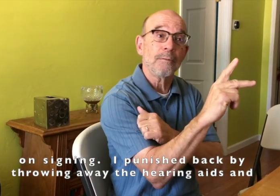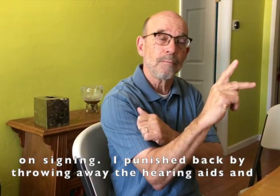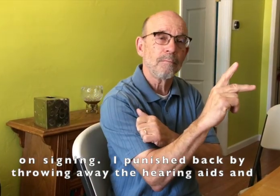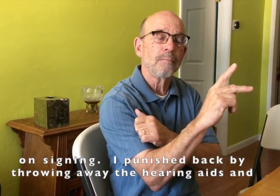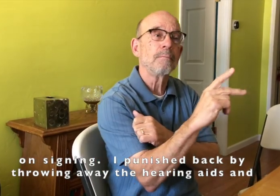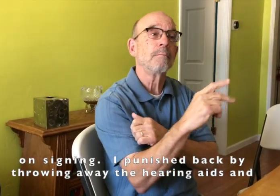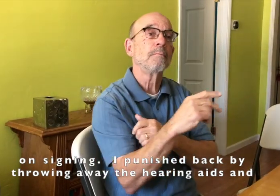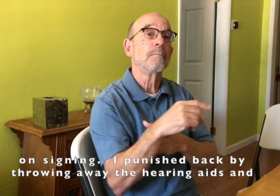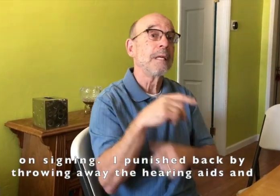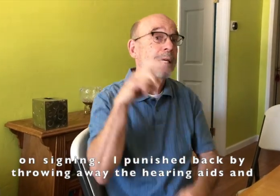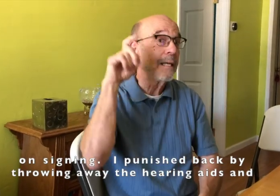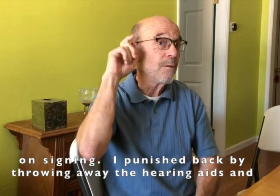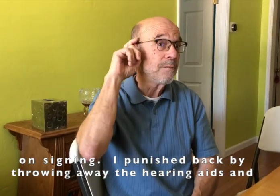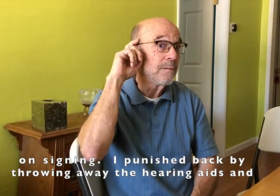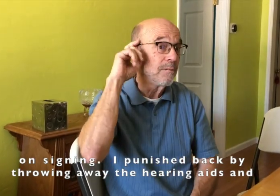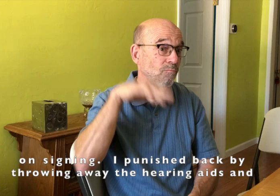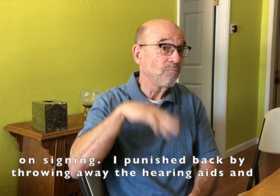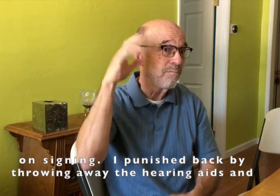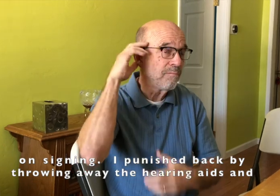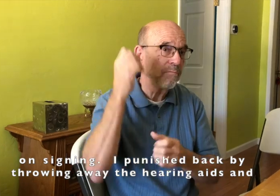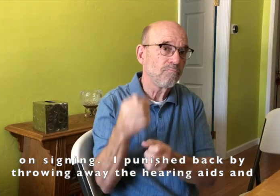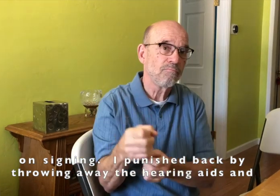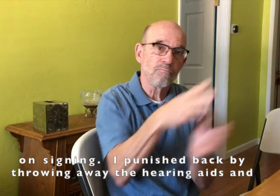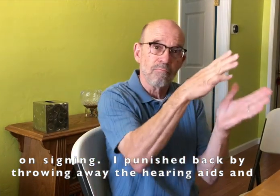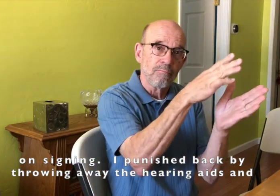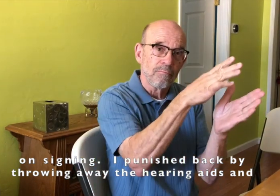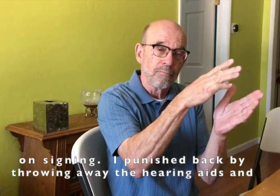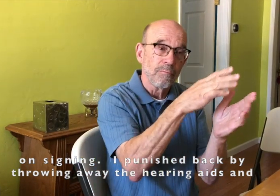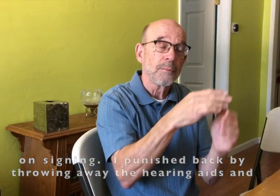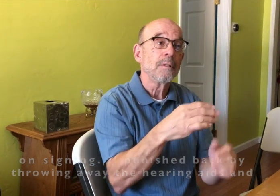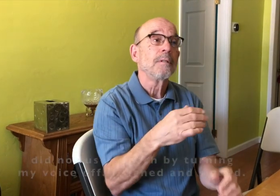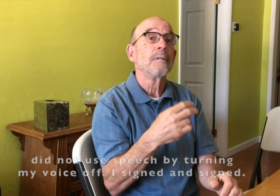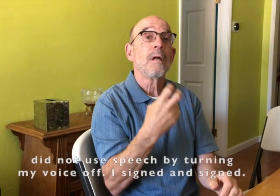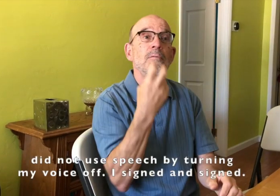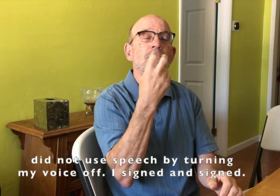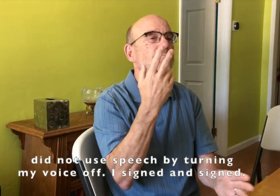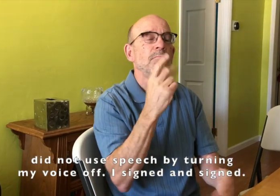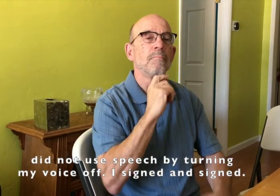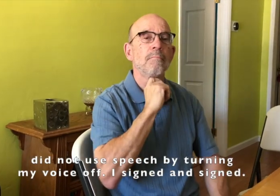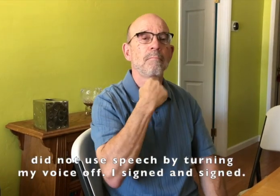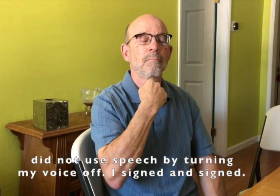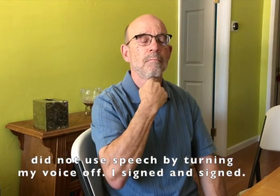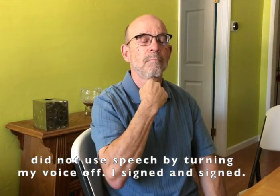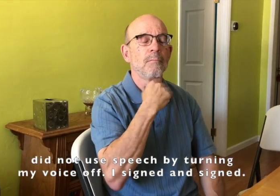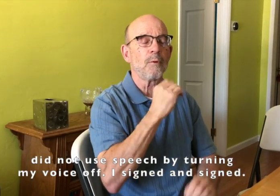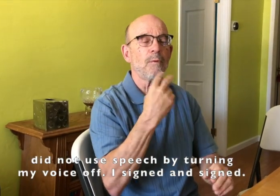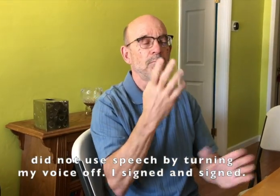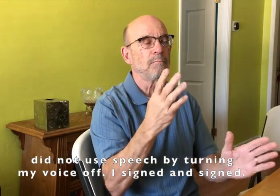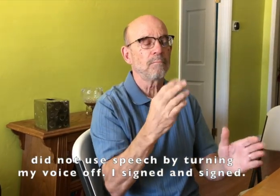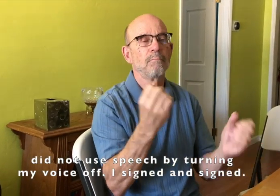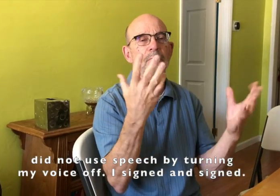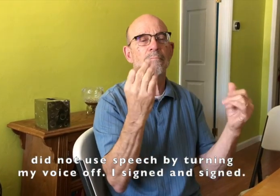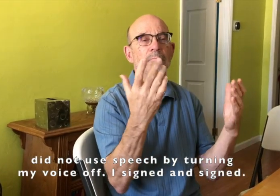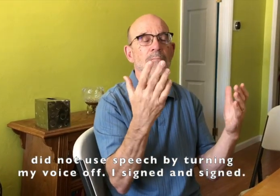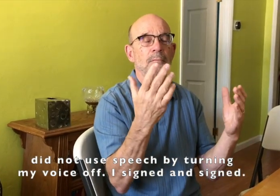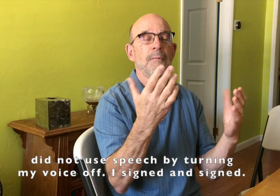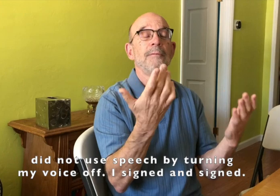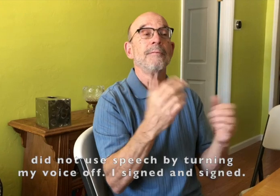punished back by throwing away the hearing aids and did not use speech and turned my voice off, and I